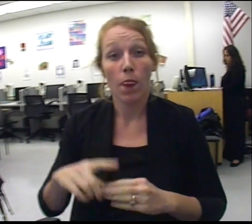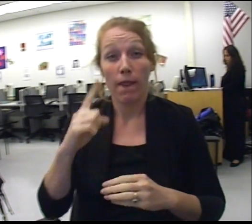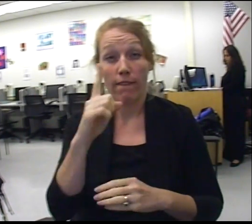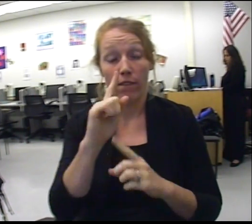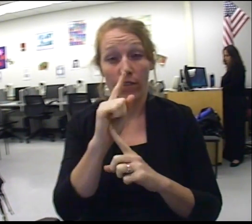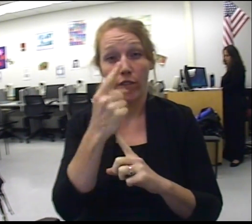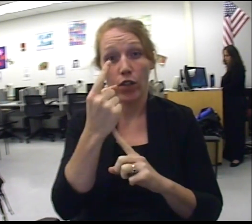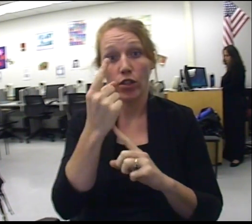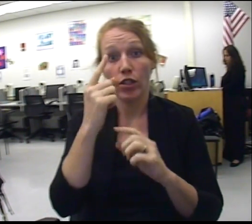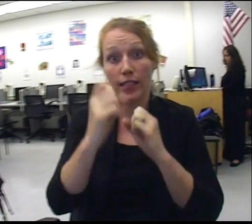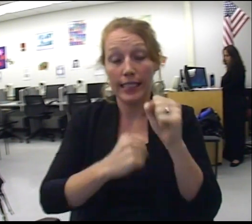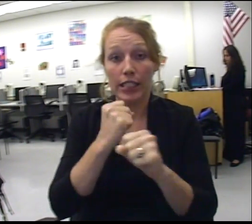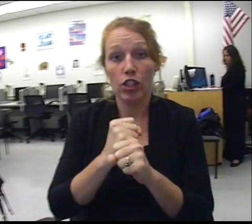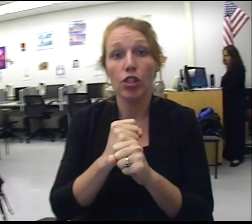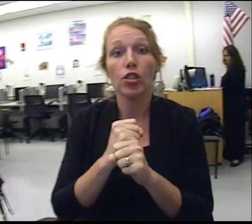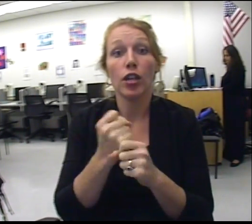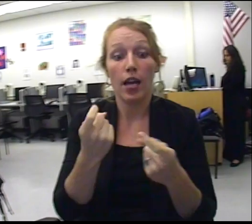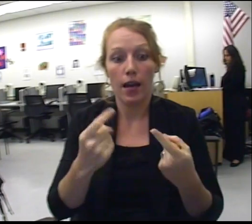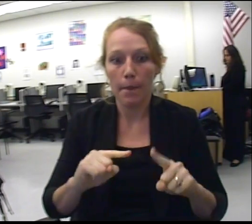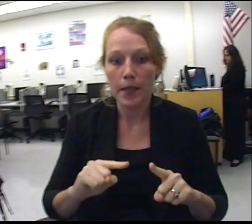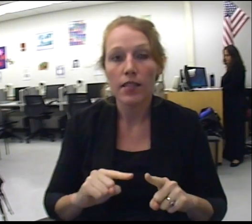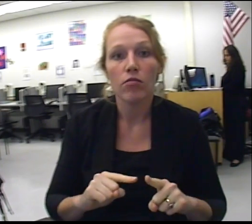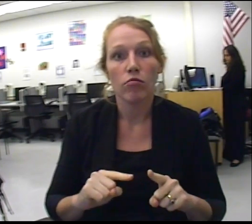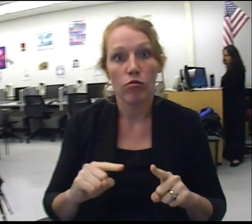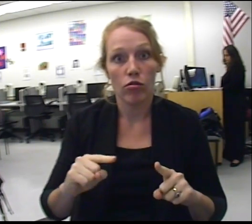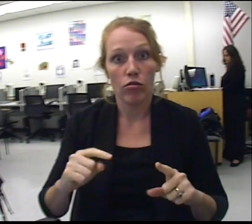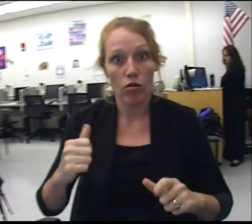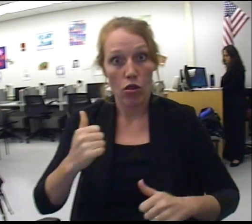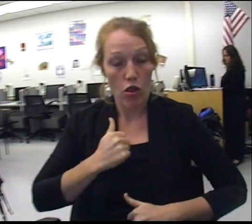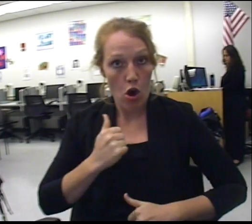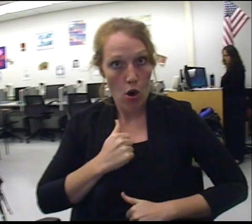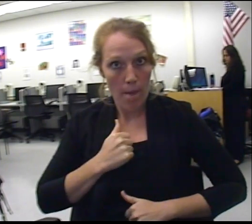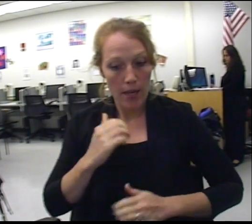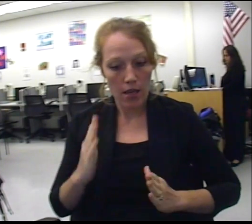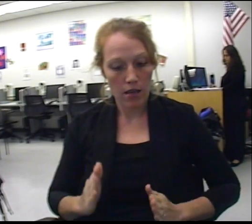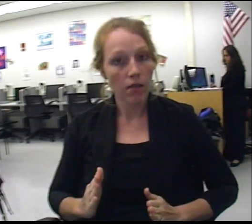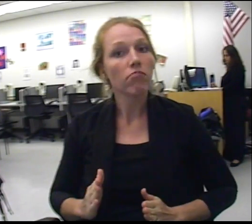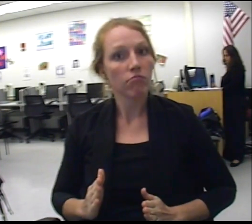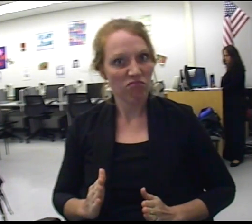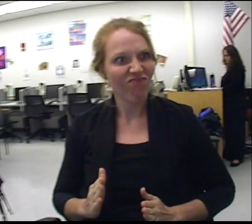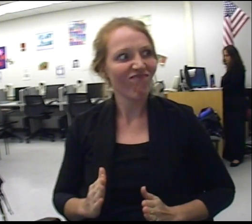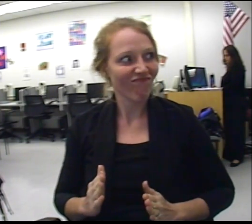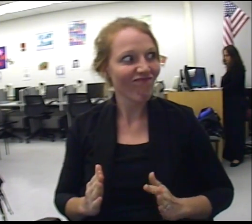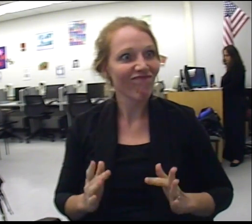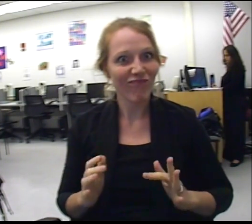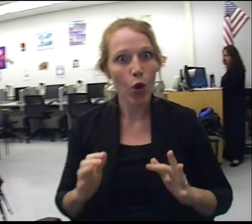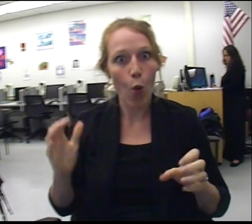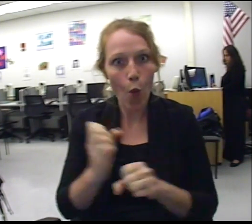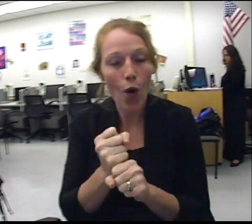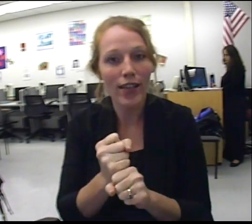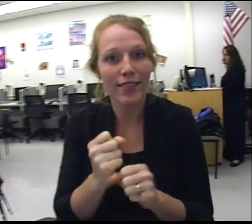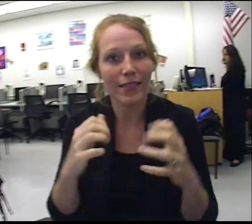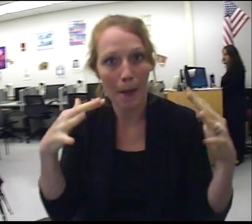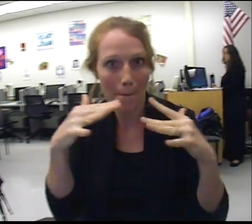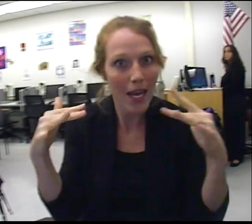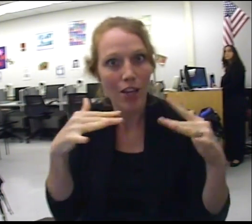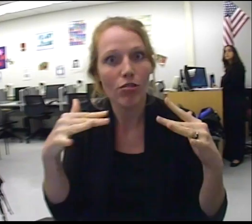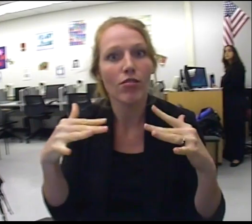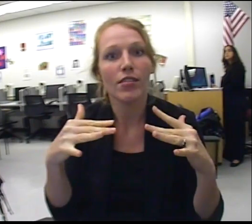major battles, or at least they did very well in them. And also, they've proven to the British now that they can really